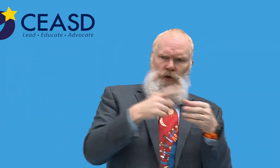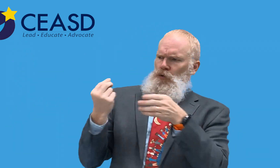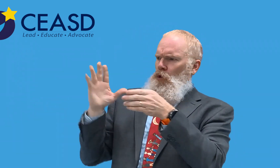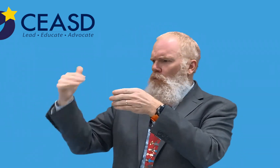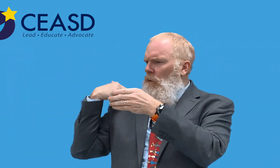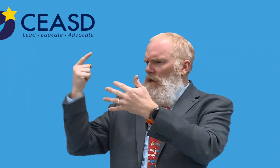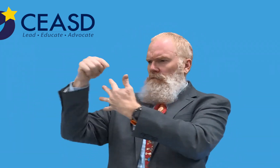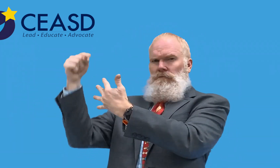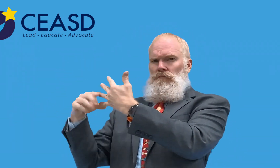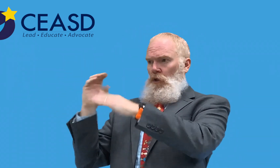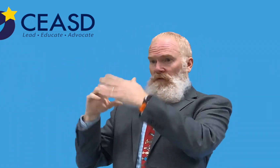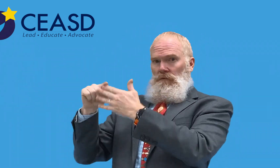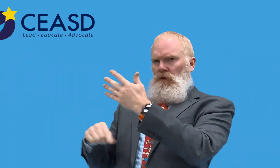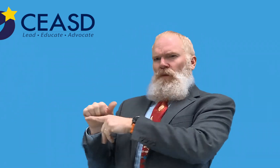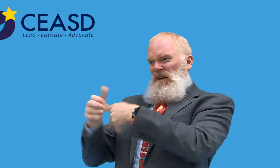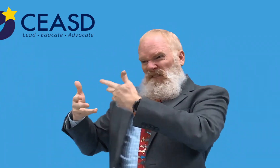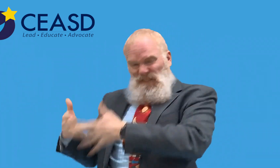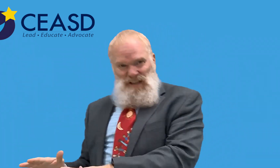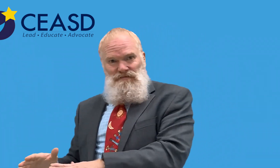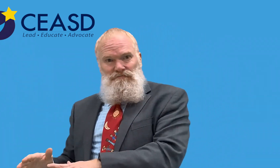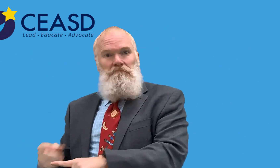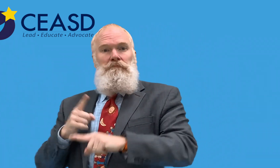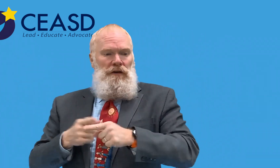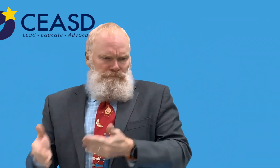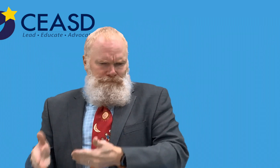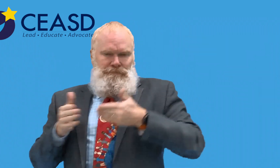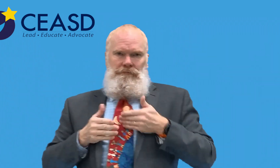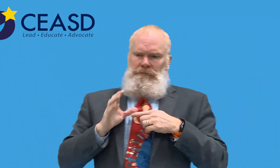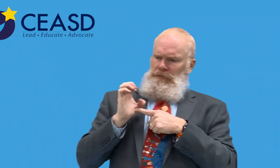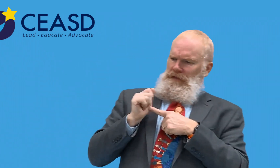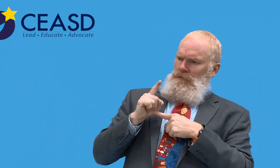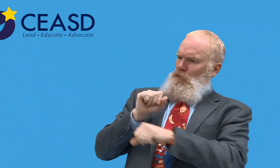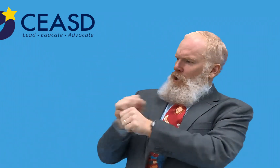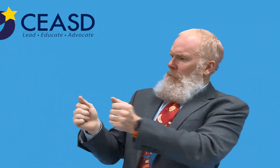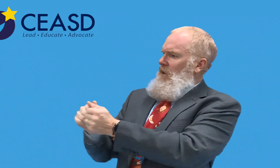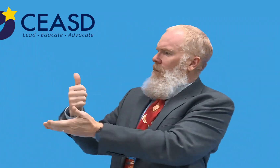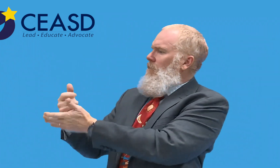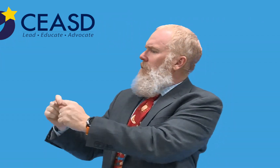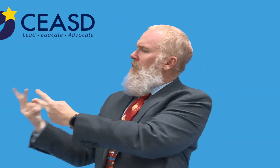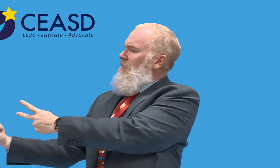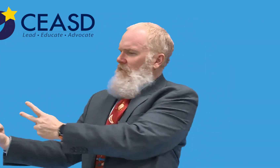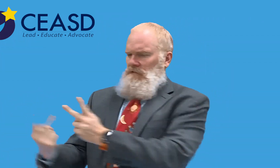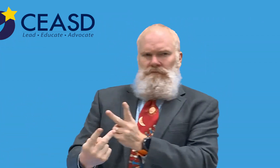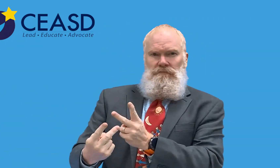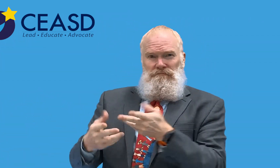time the accreditation committee arrives, they're prepared. That document has been written. Additionally, we have training for the